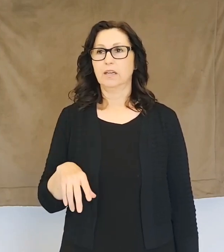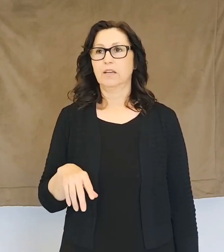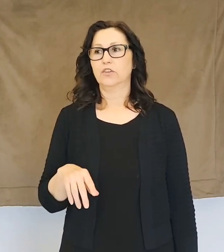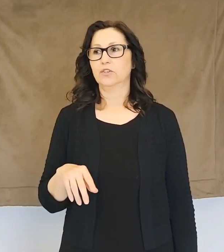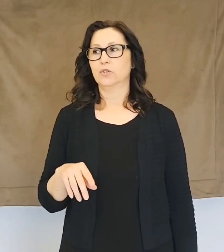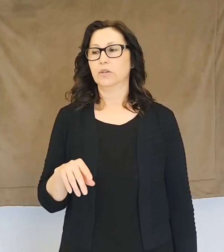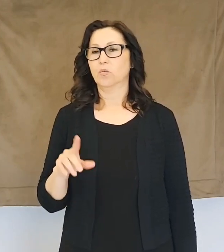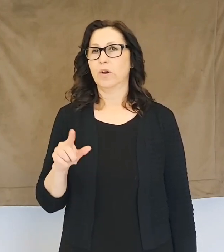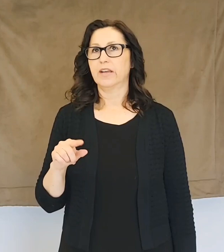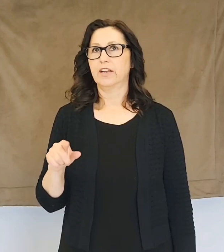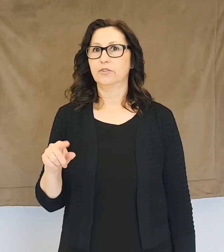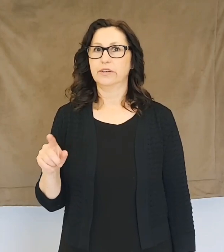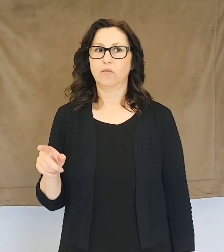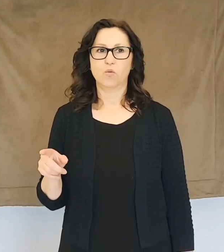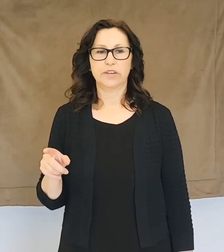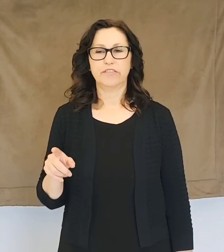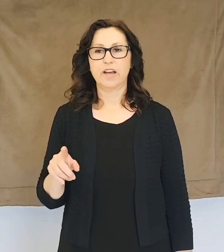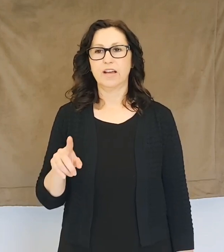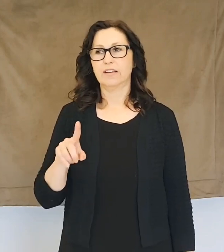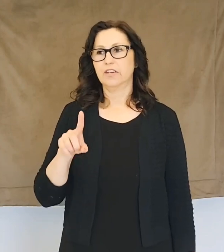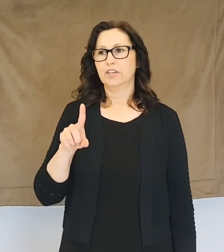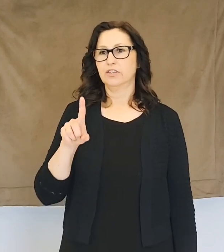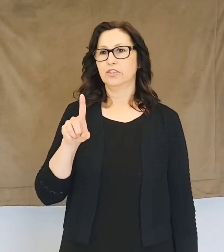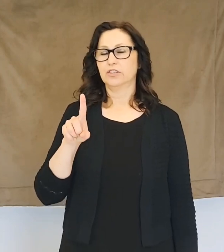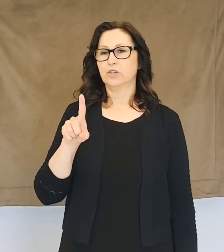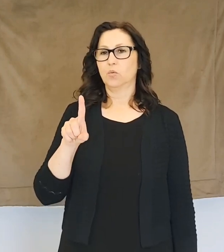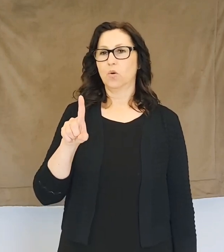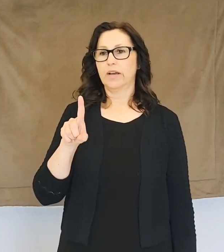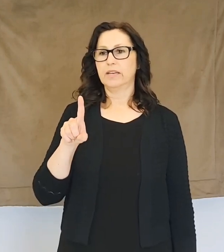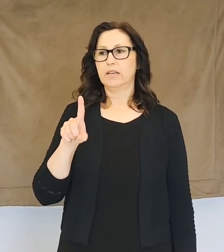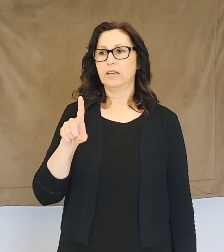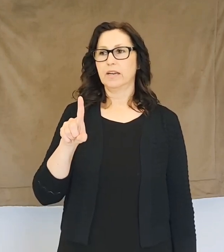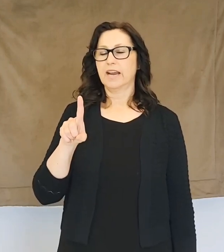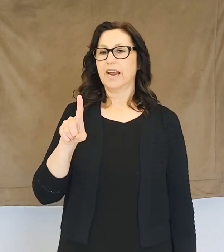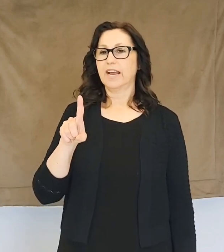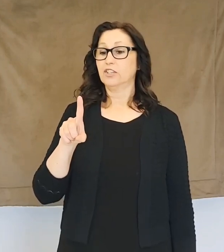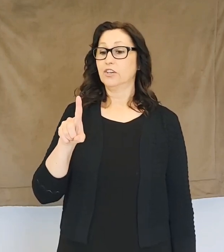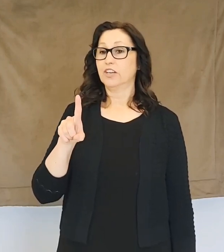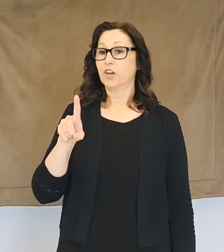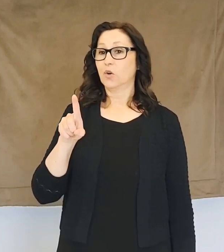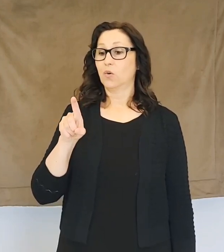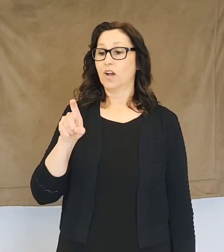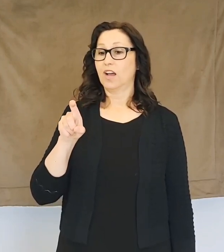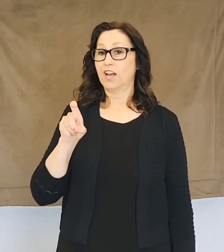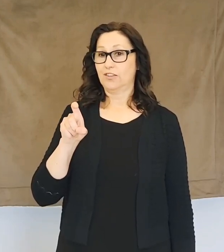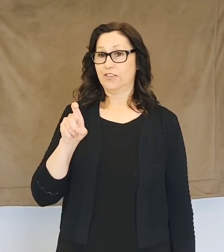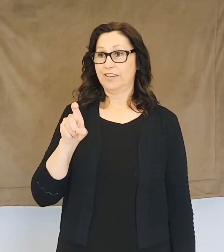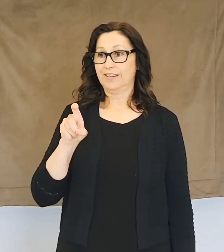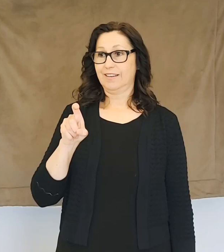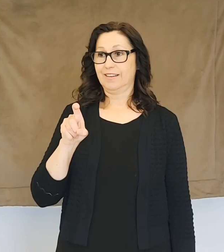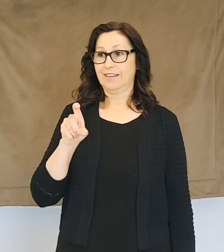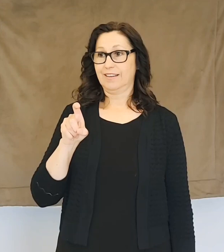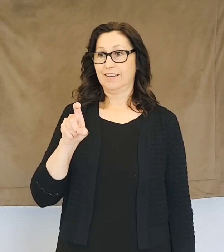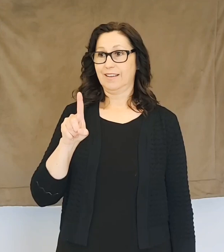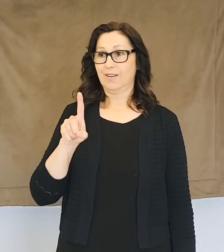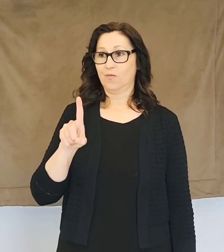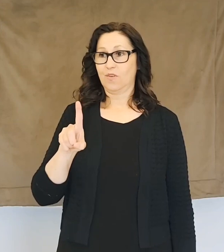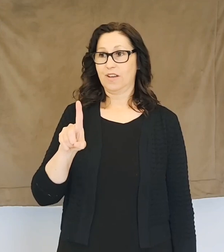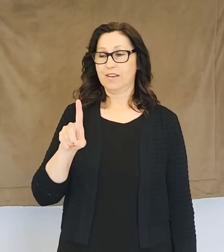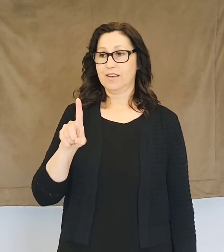103. If you're doing 145, you just do 1. And you can go 100,